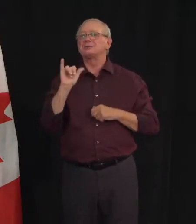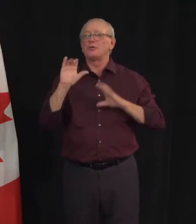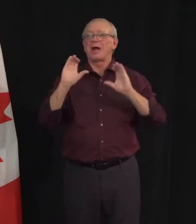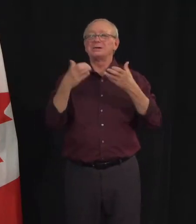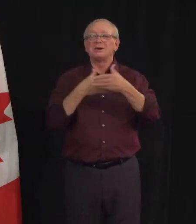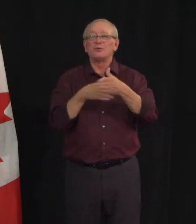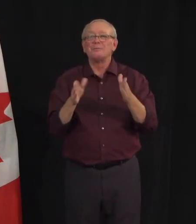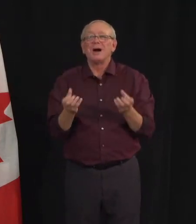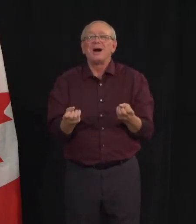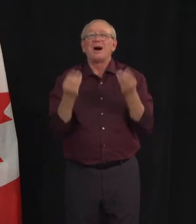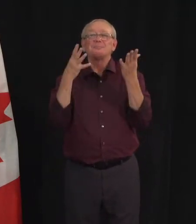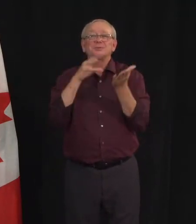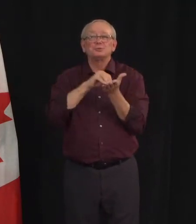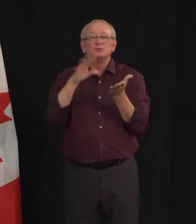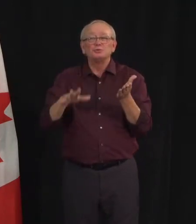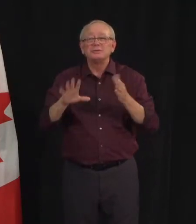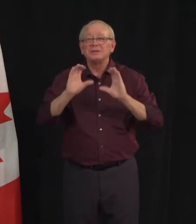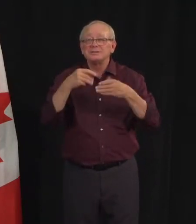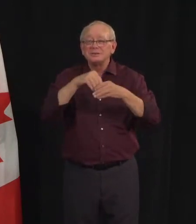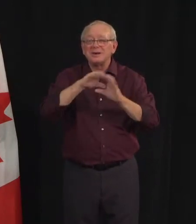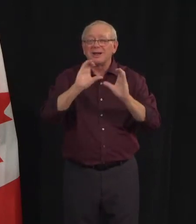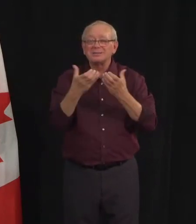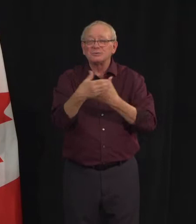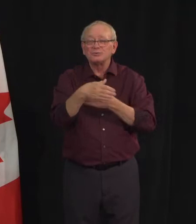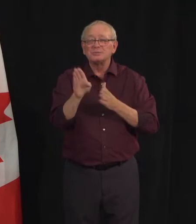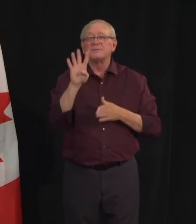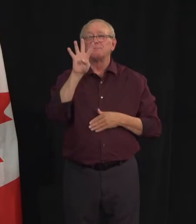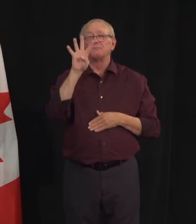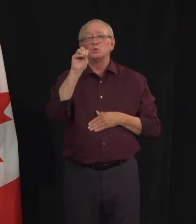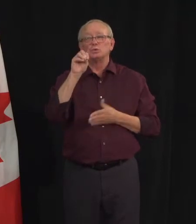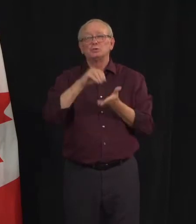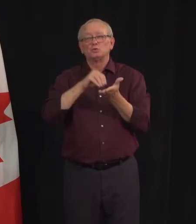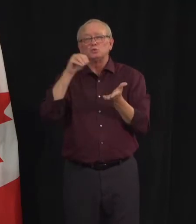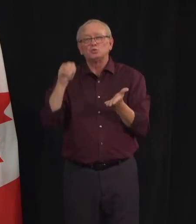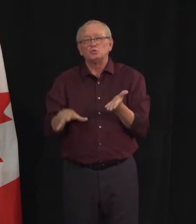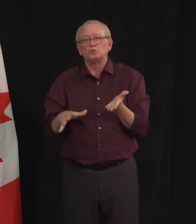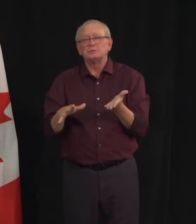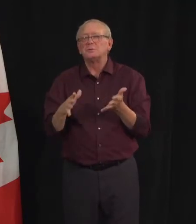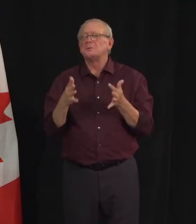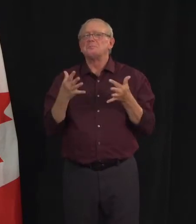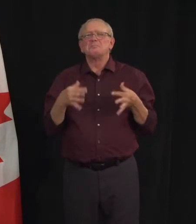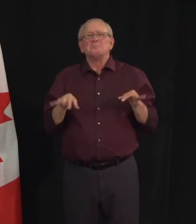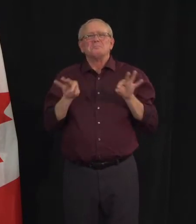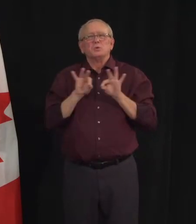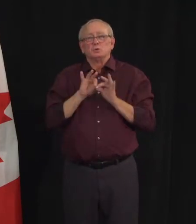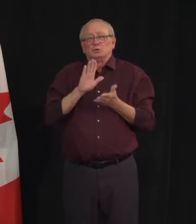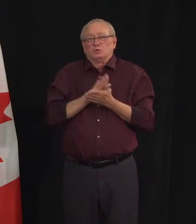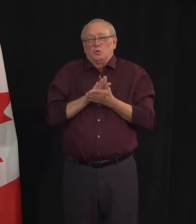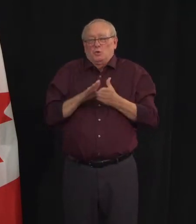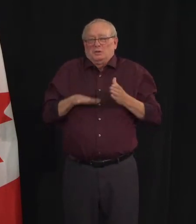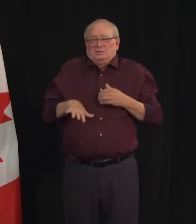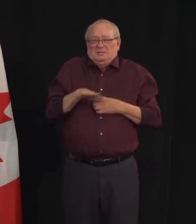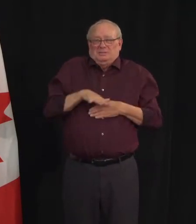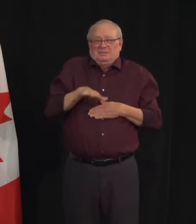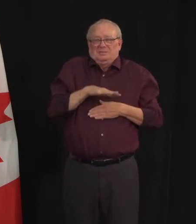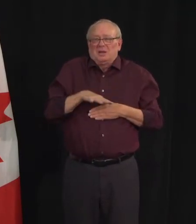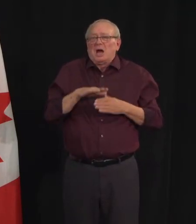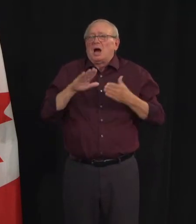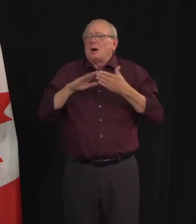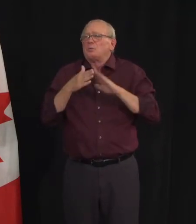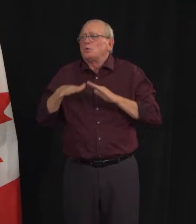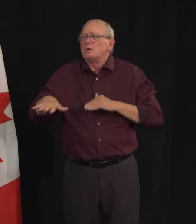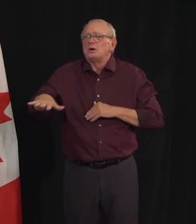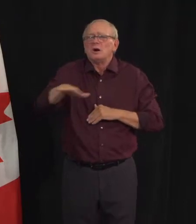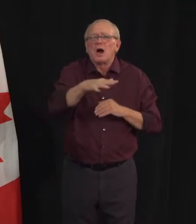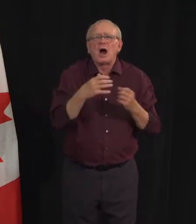COVID is the level of community transmission outside the school. Places with high community transmission have